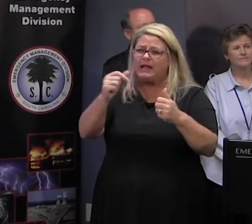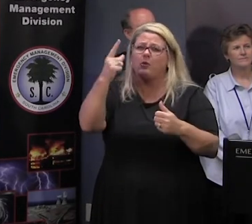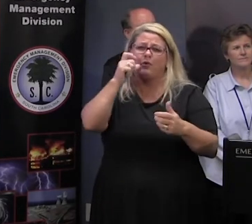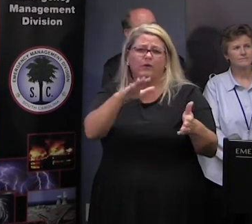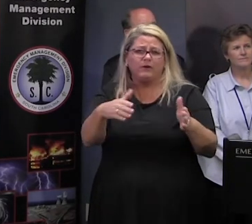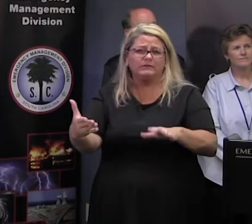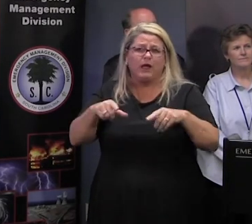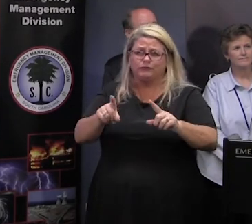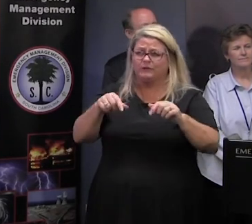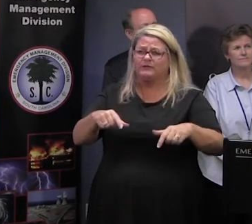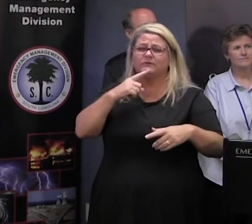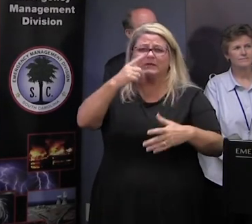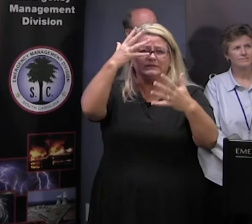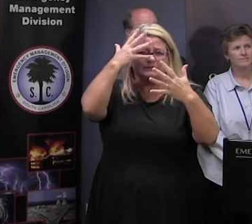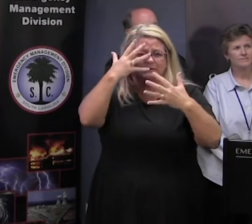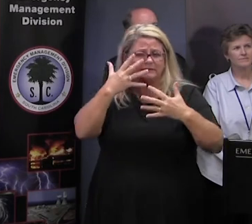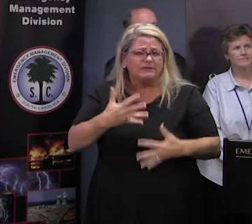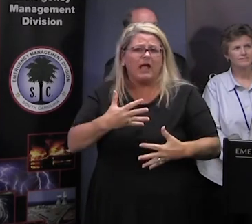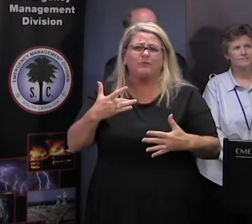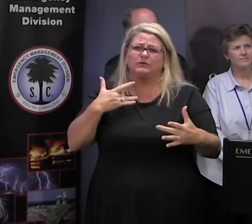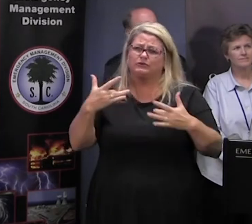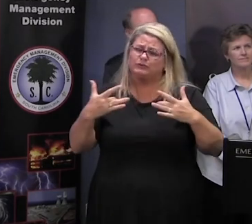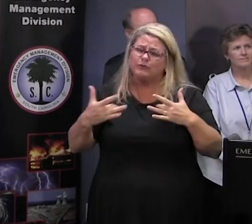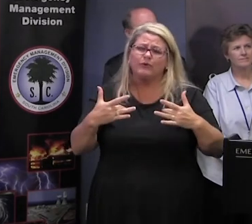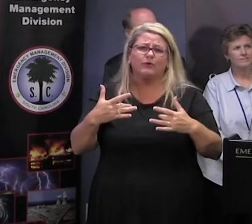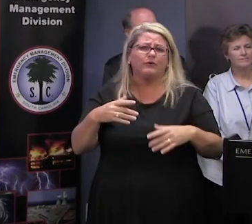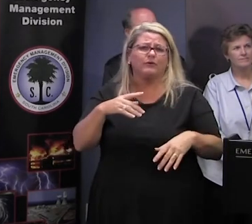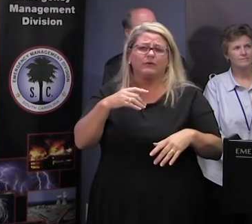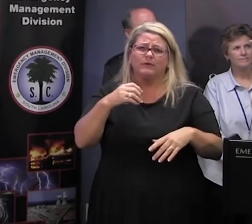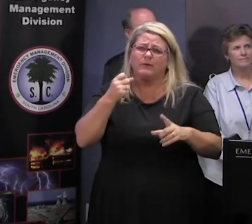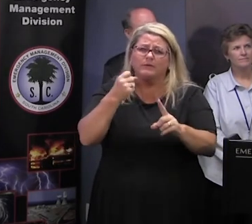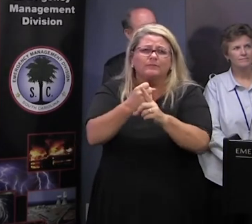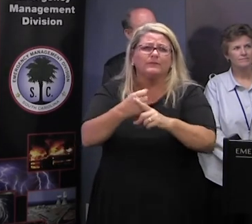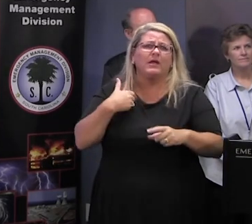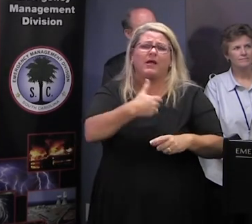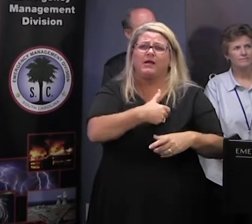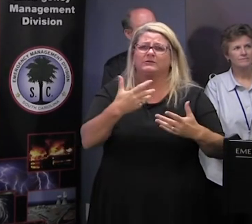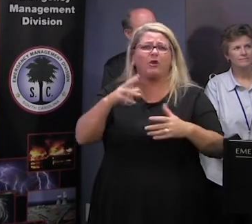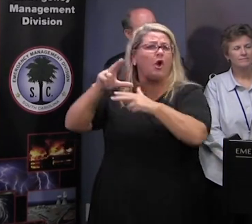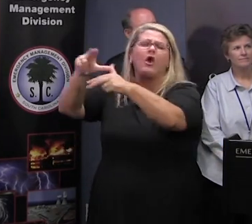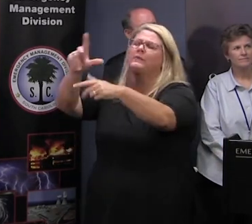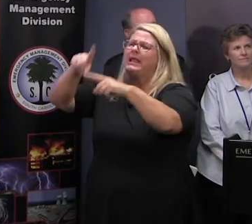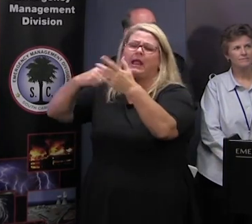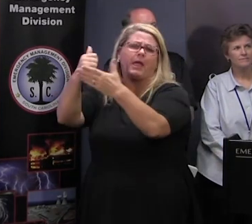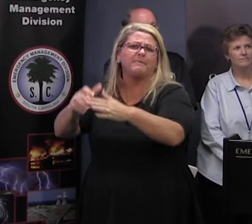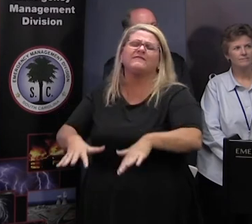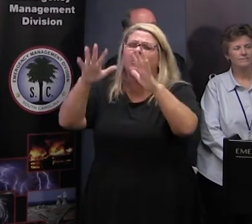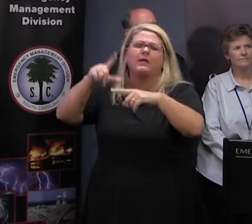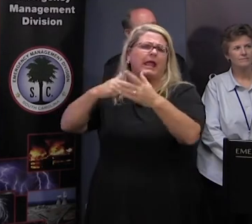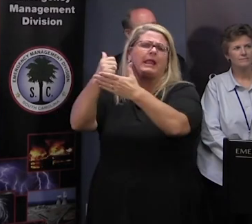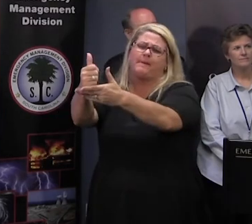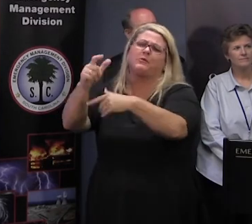We are deeply concerned about those losses. There's nothing we can do about the hurricane coming or the floods coming. That's out